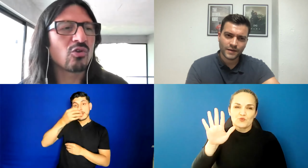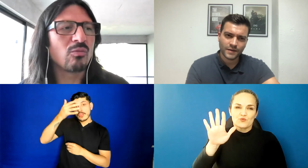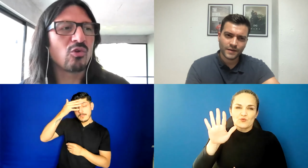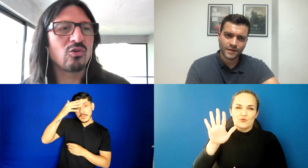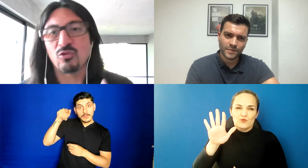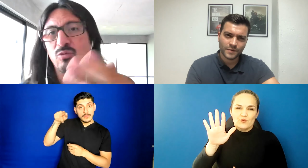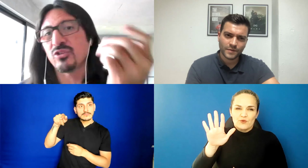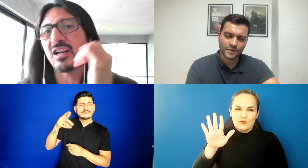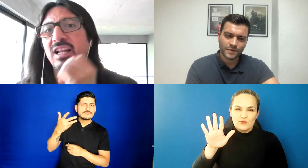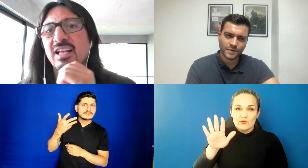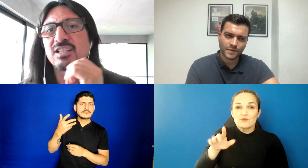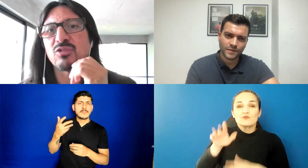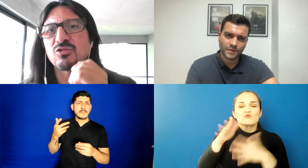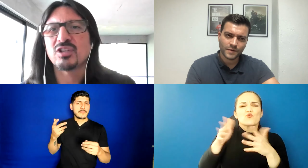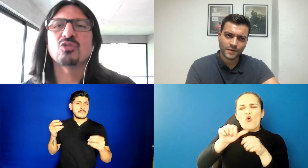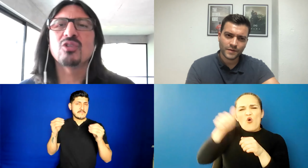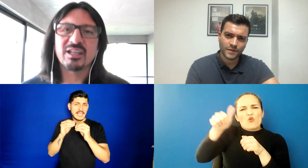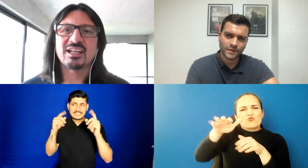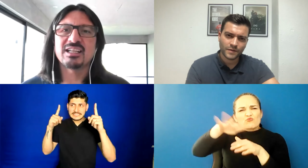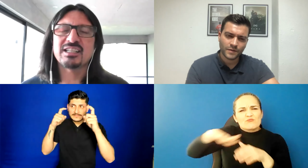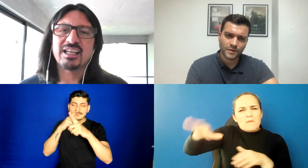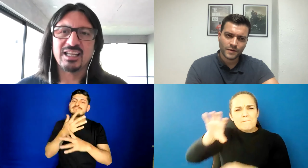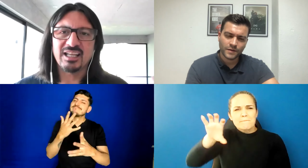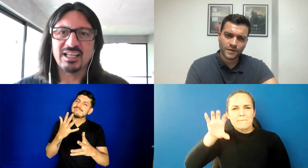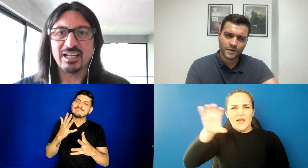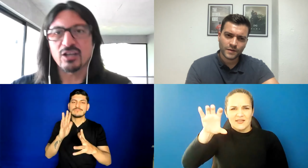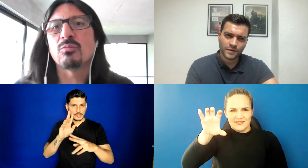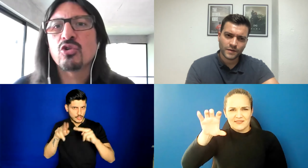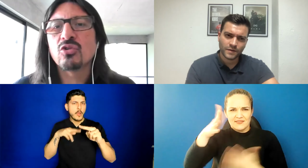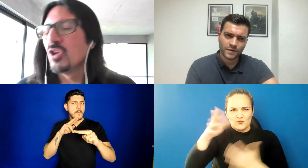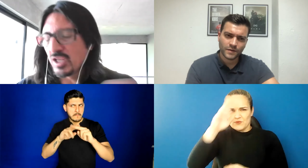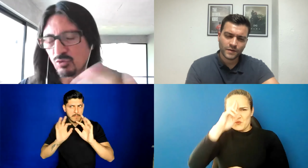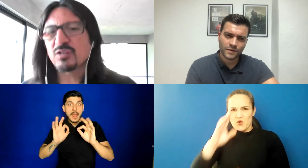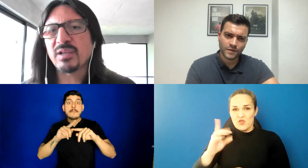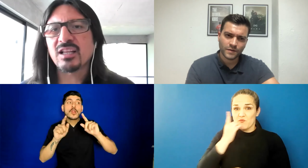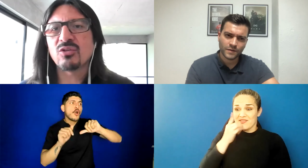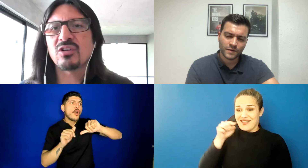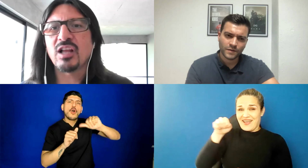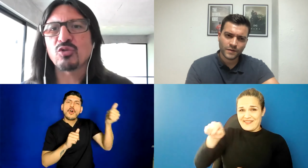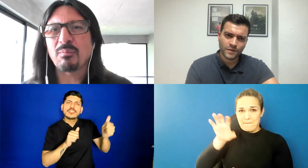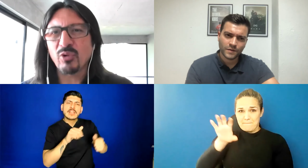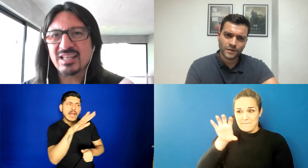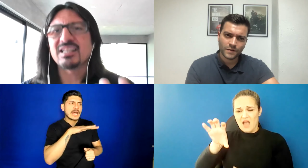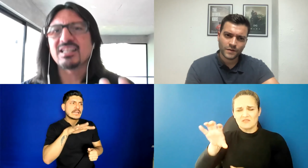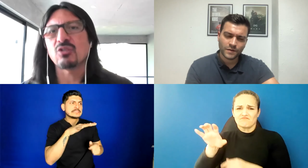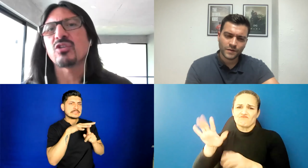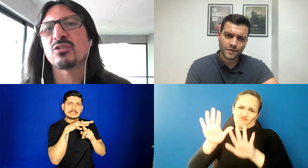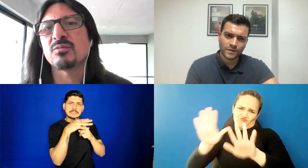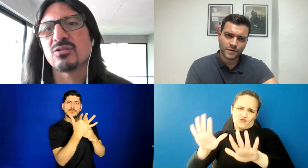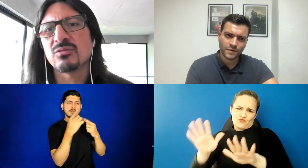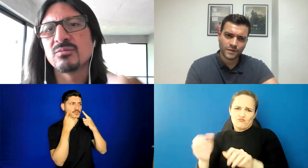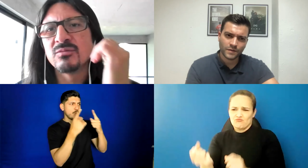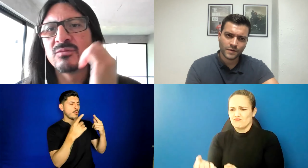I mean, in Santo Domingo, we're not talking about something as complex as other realities that you've documented. But do you think that